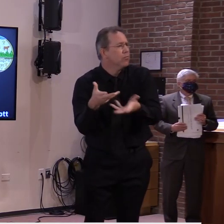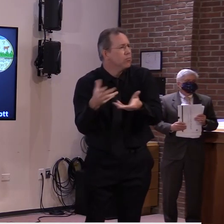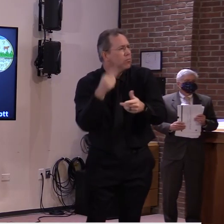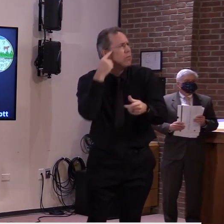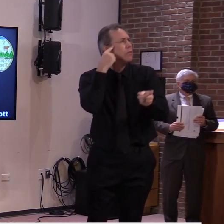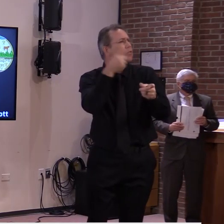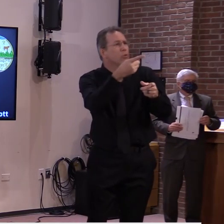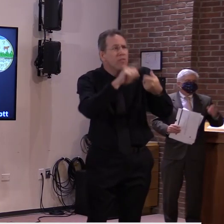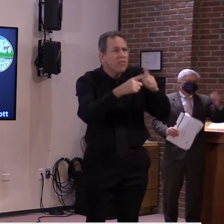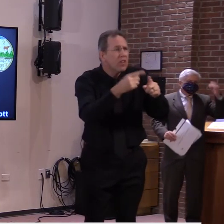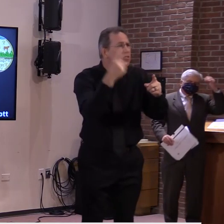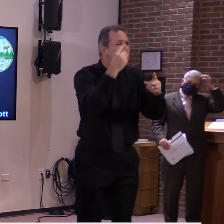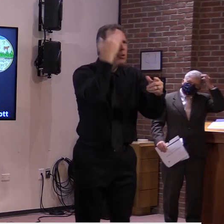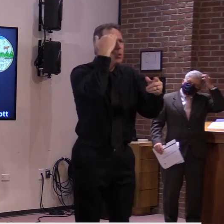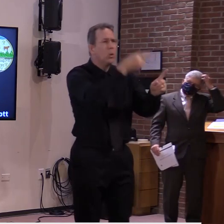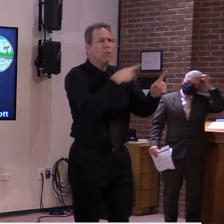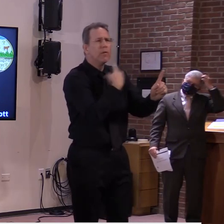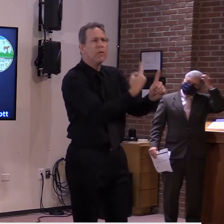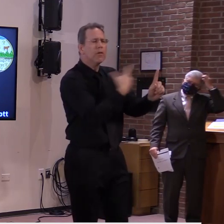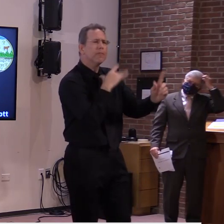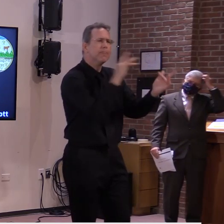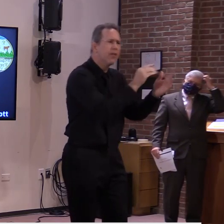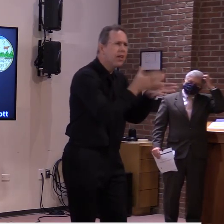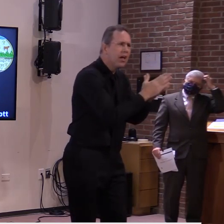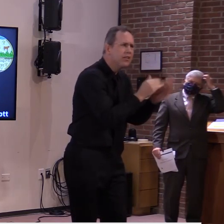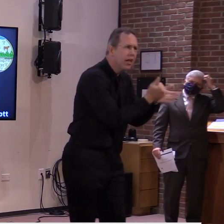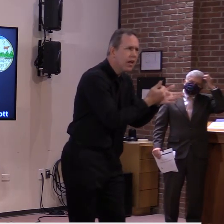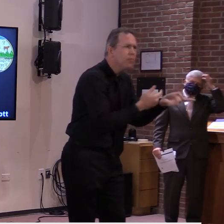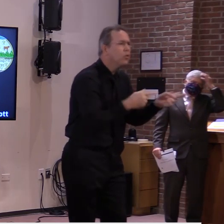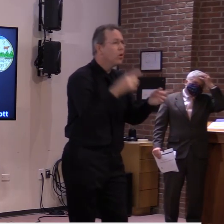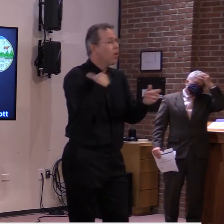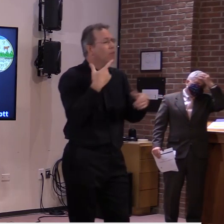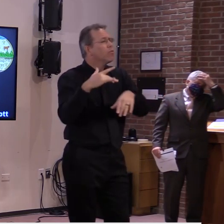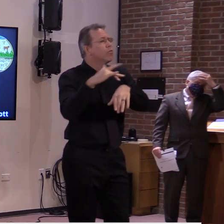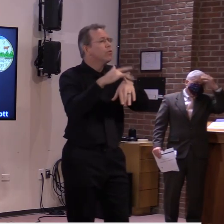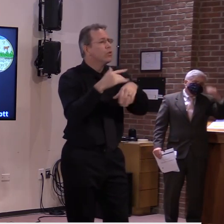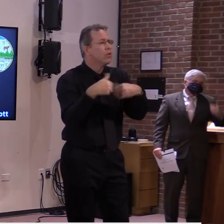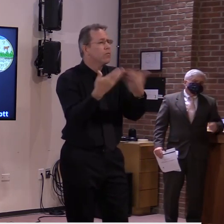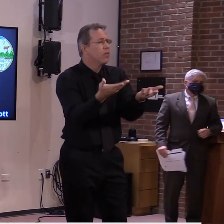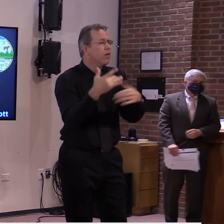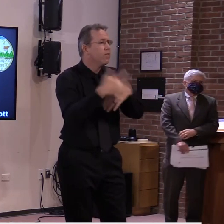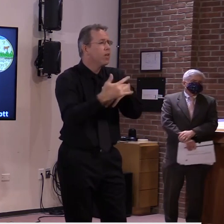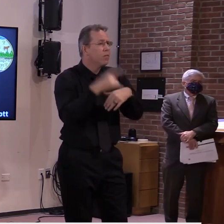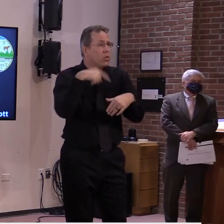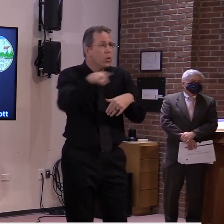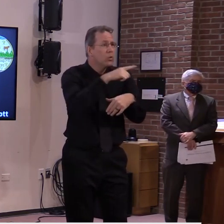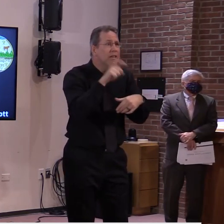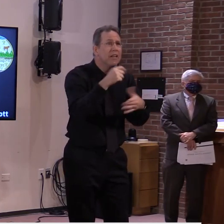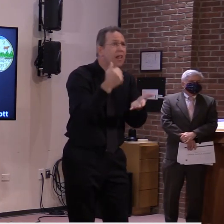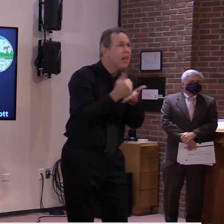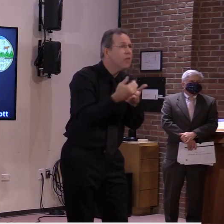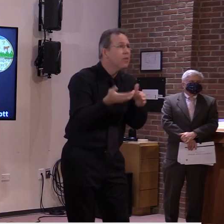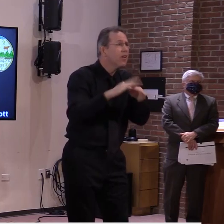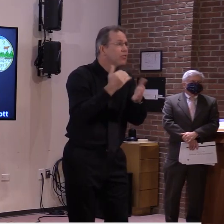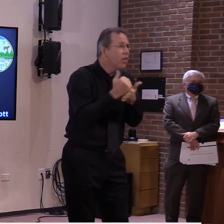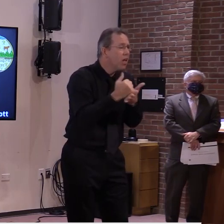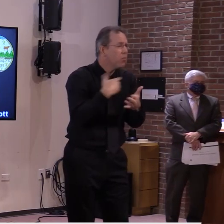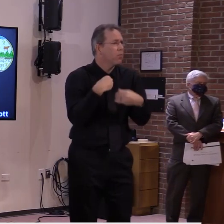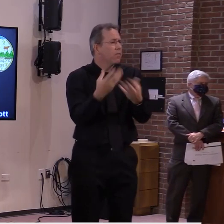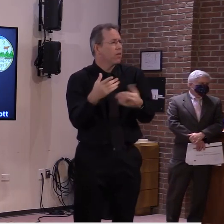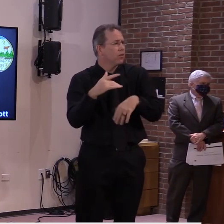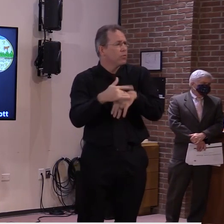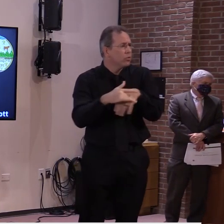available. If you or a loved one are struggling with mental health or substance misuse or anything